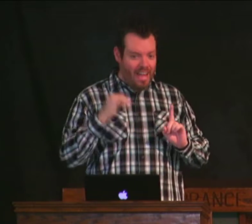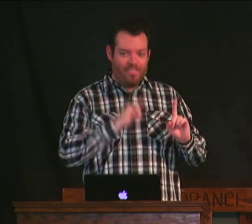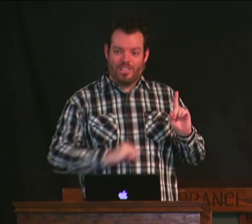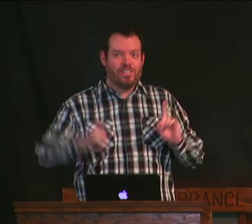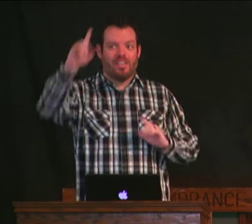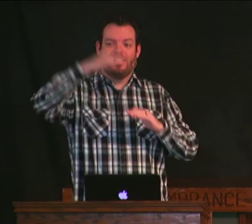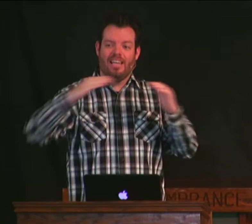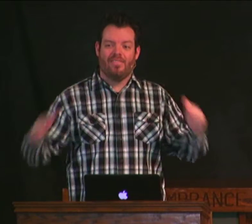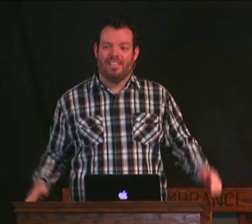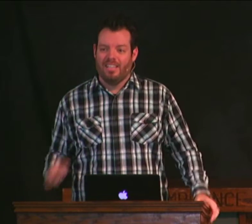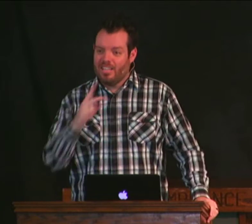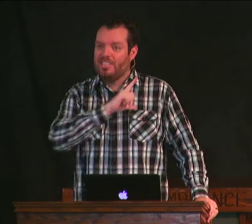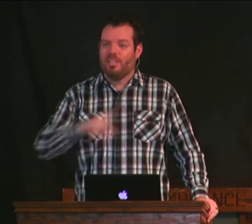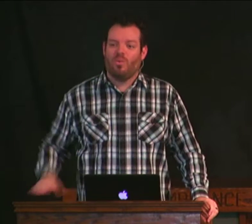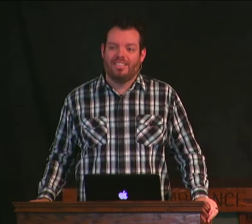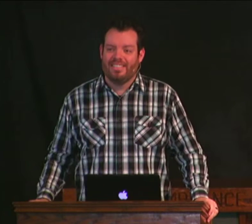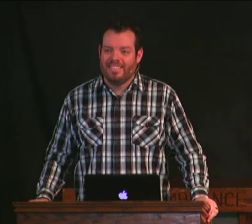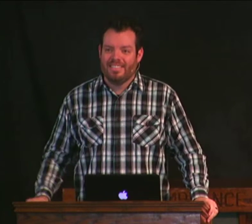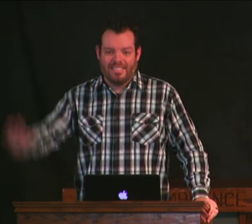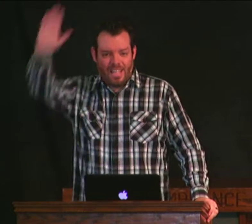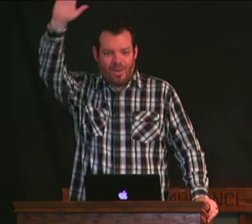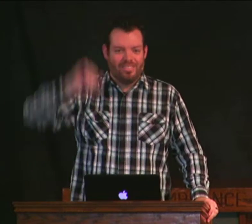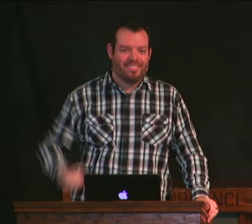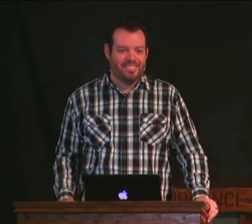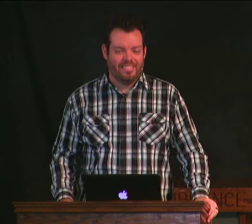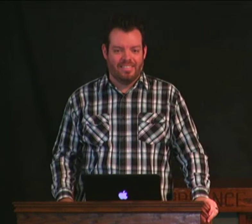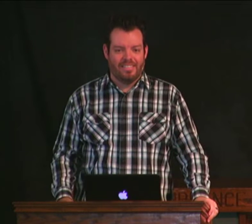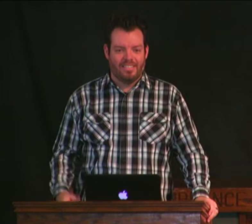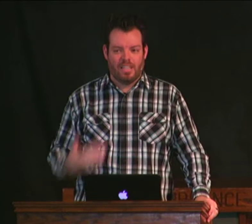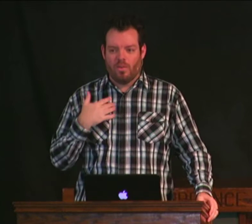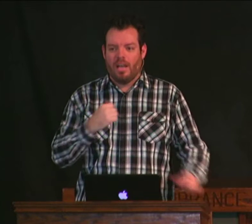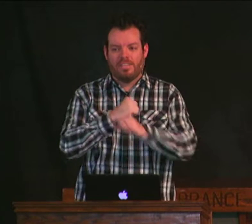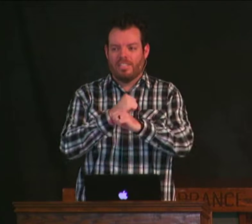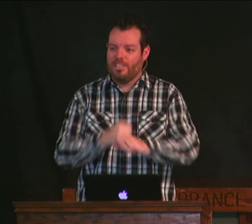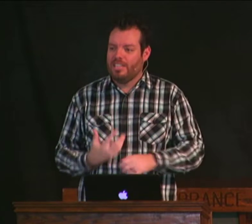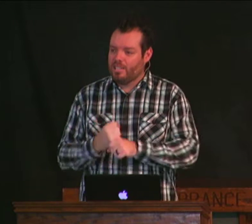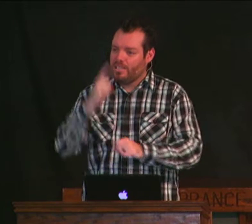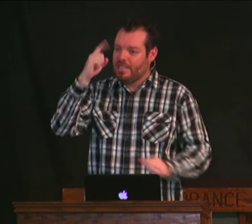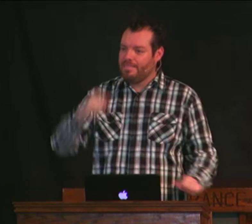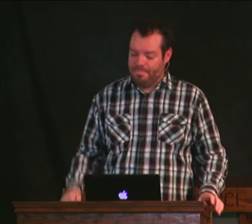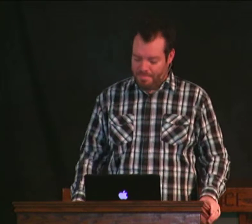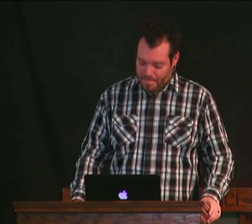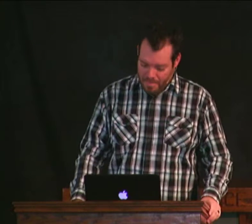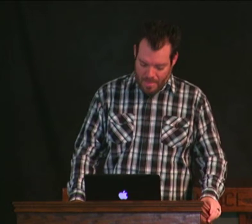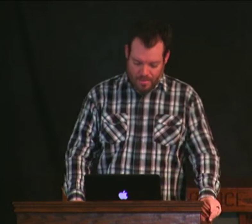have insurance and I get to heaven. I'll see the Lord. Hello. So I know I have the security and I trust in him.